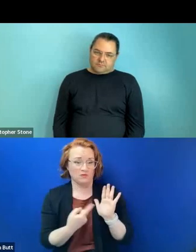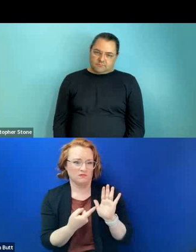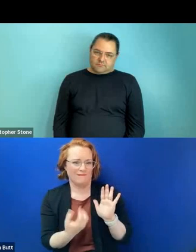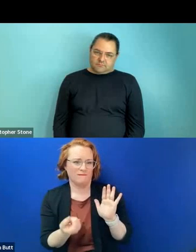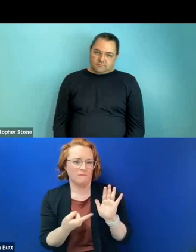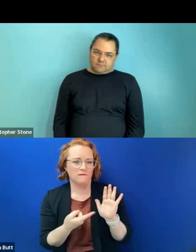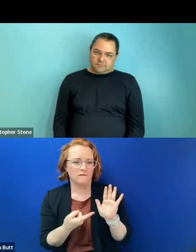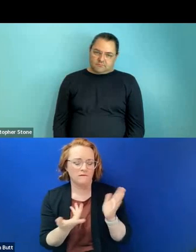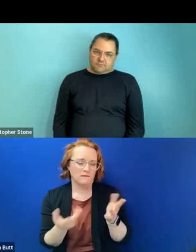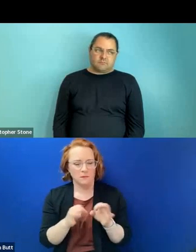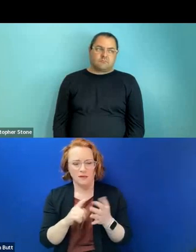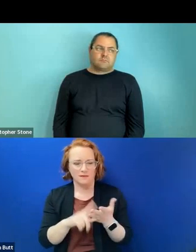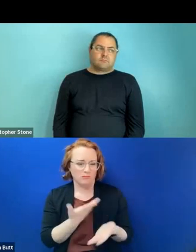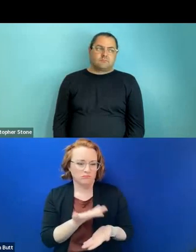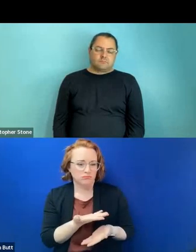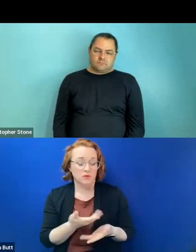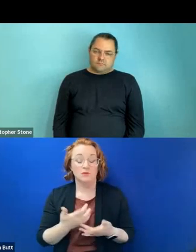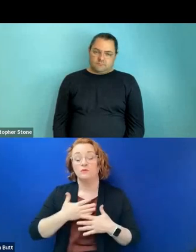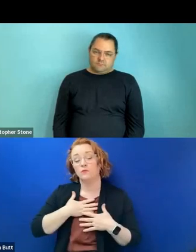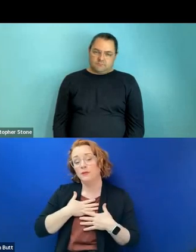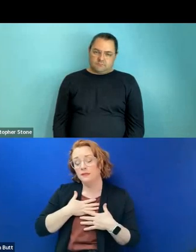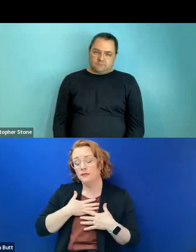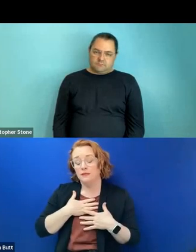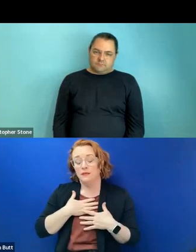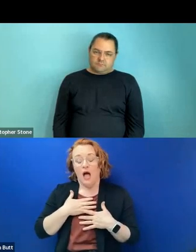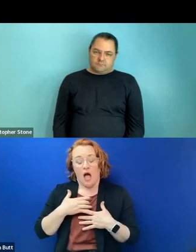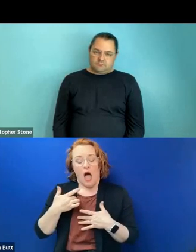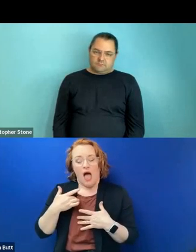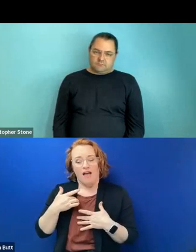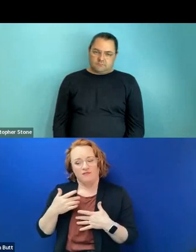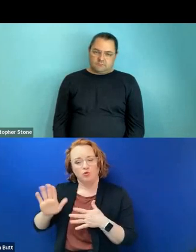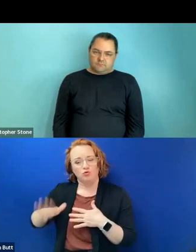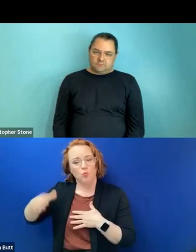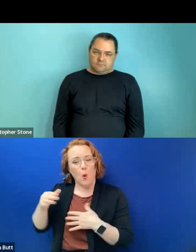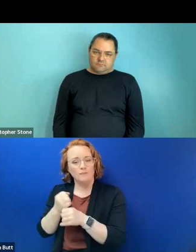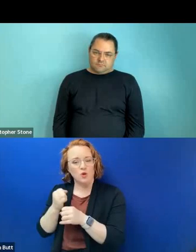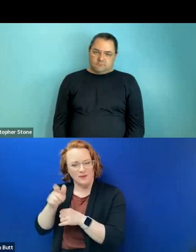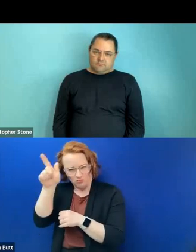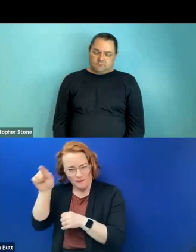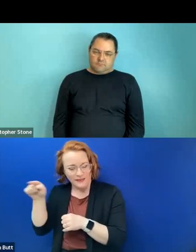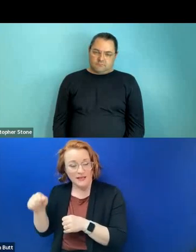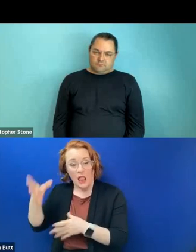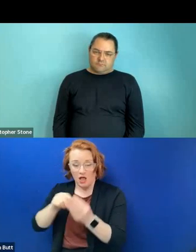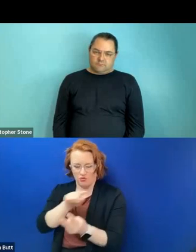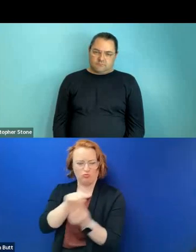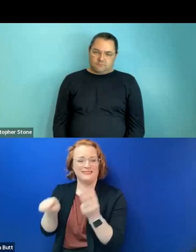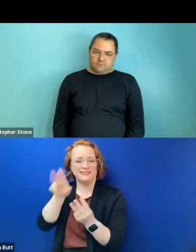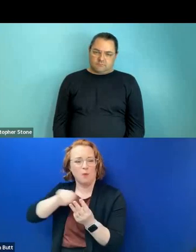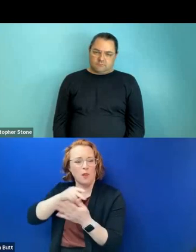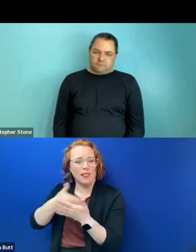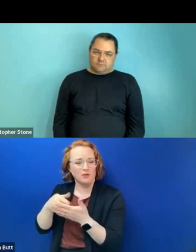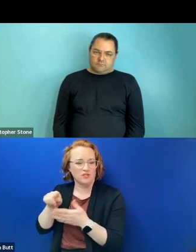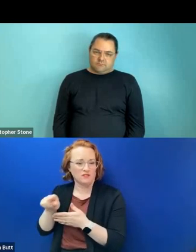I think for me, I've had an education in Germany where I learned 3 other spoken languages. So when I